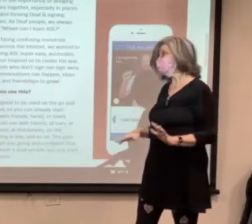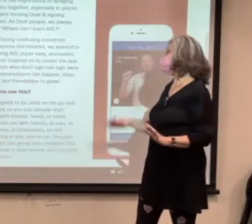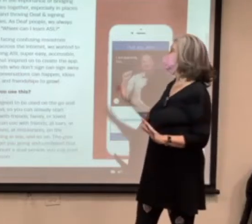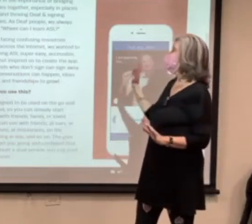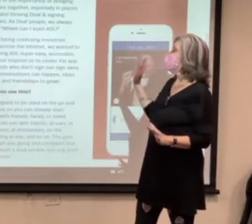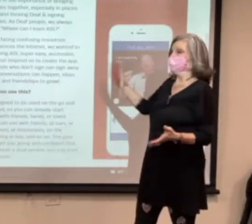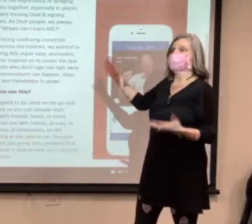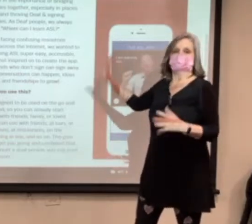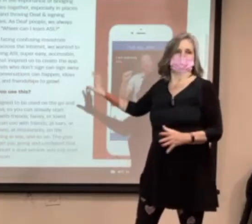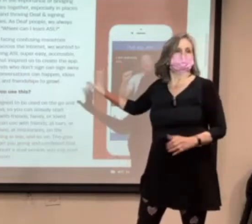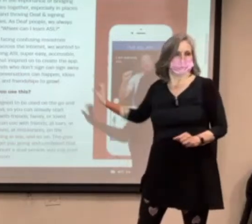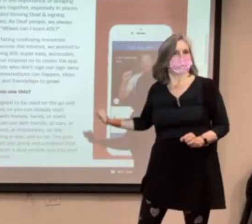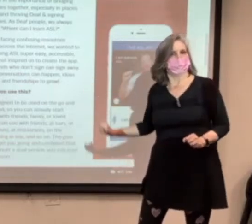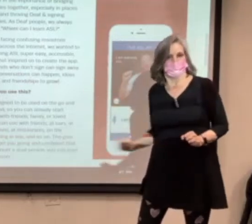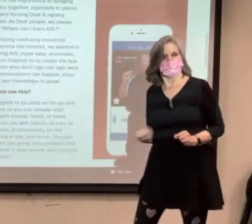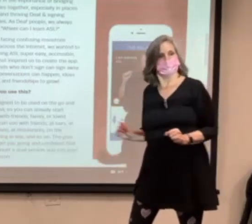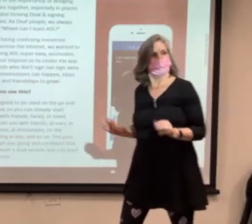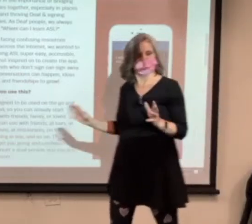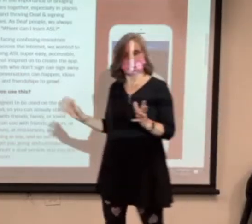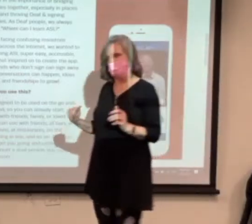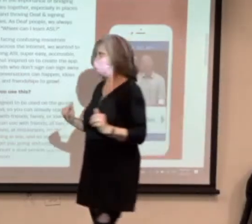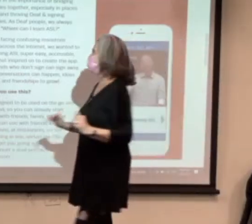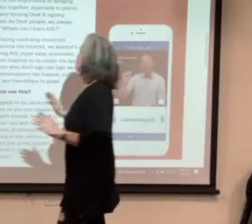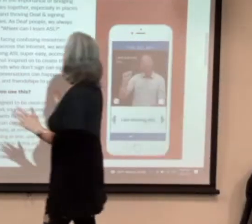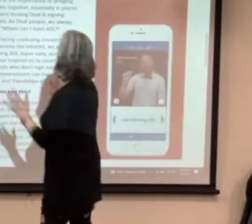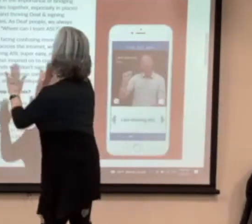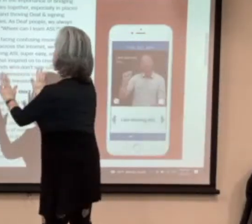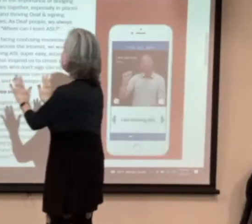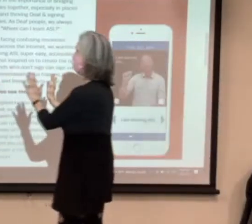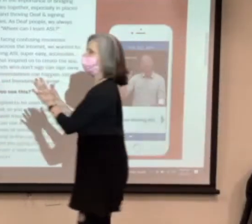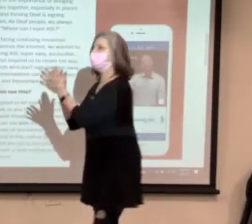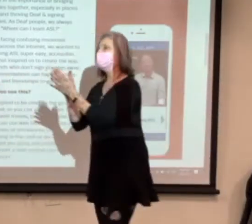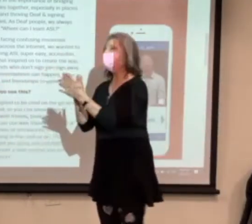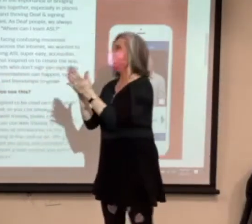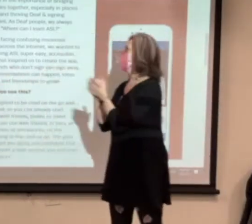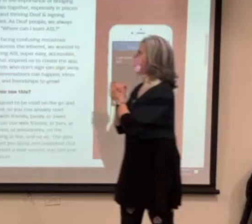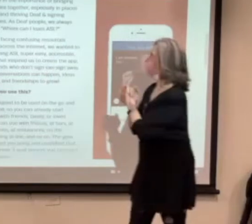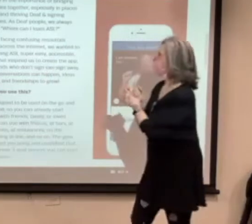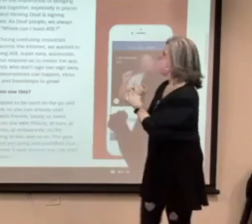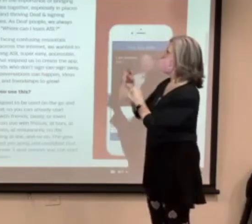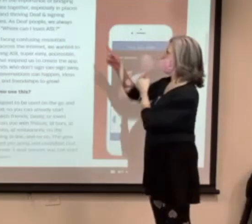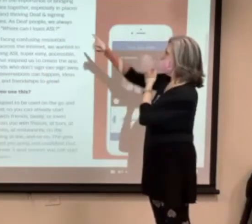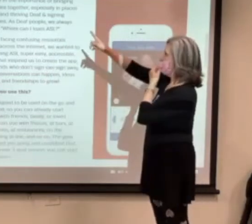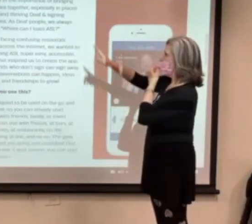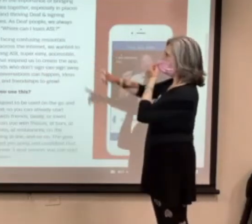use, or you can just use the free ones at the beginning. All right, so that's the app. The next one was Signing Savvy.